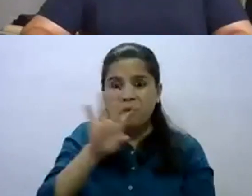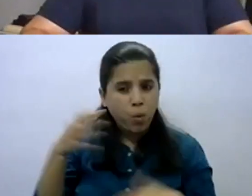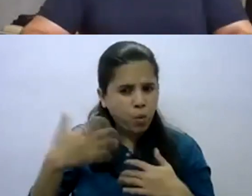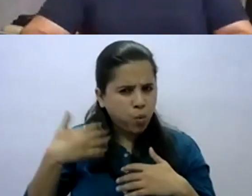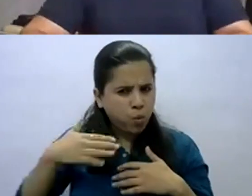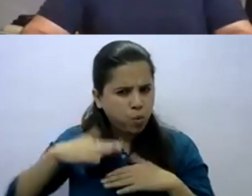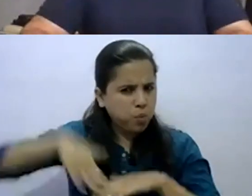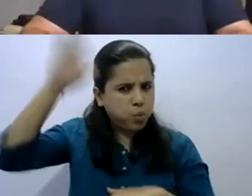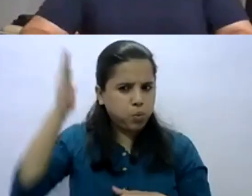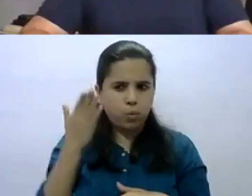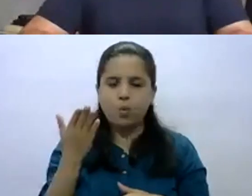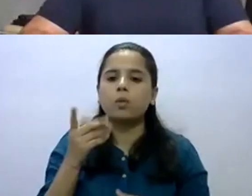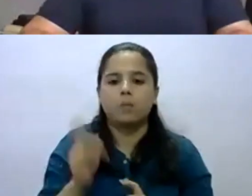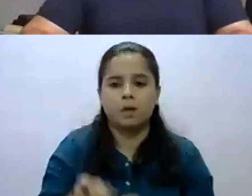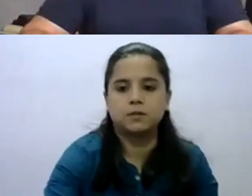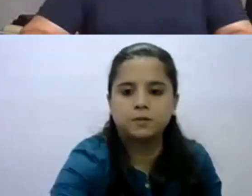dear.